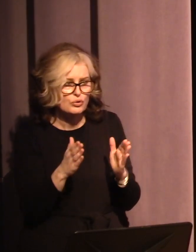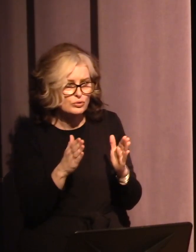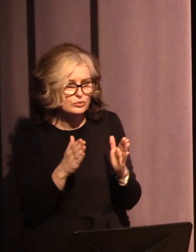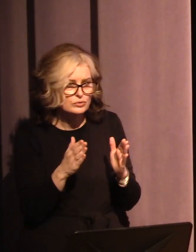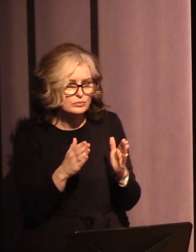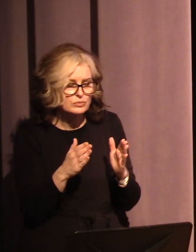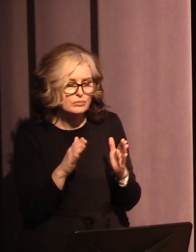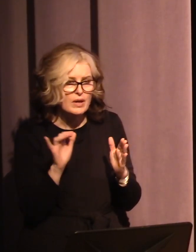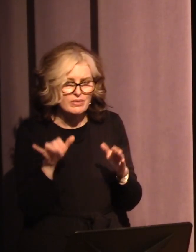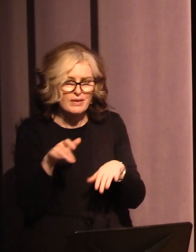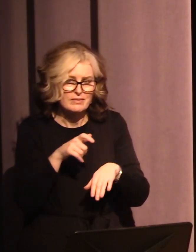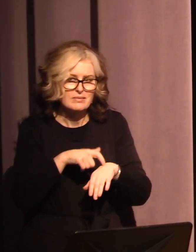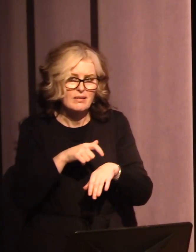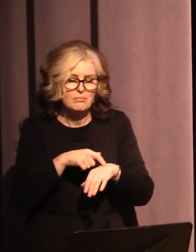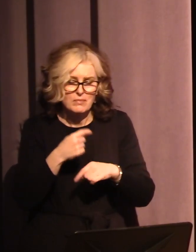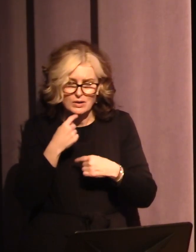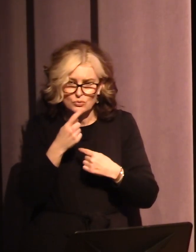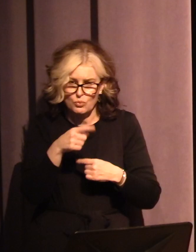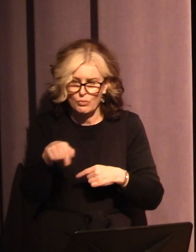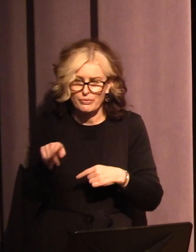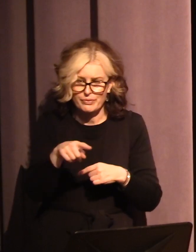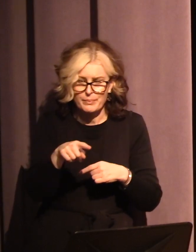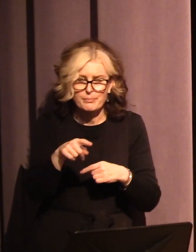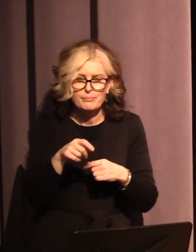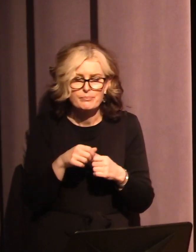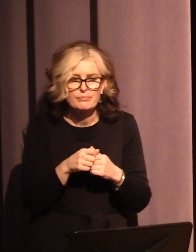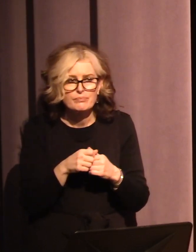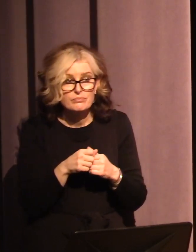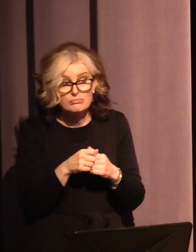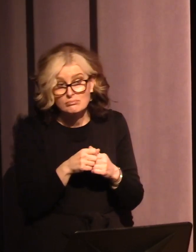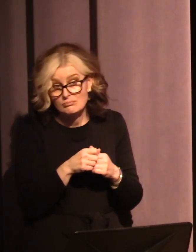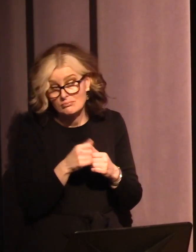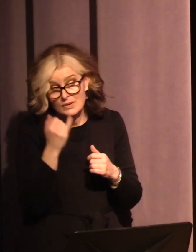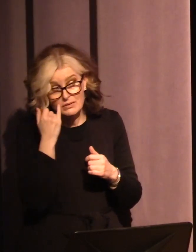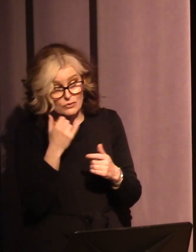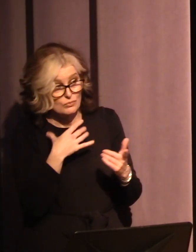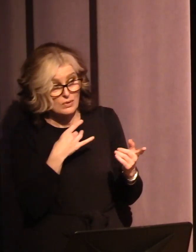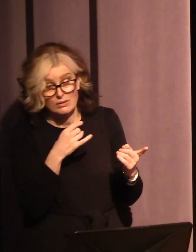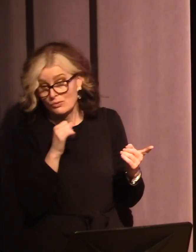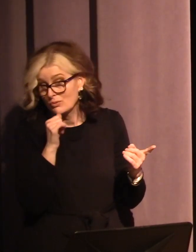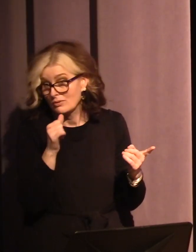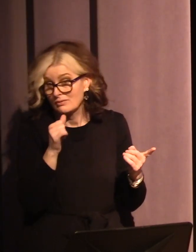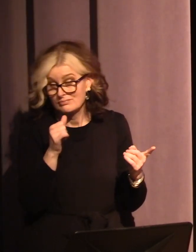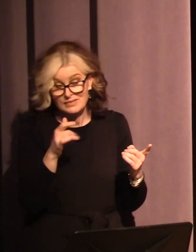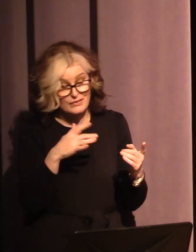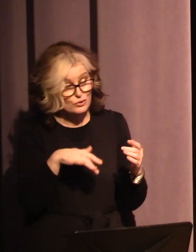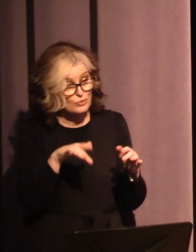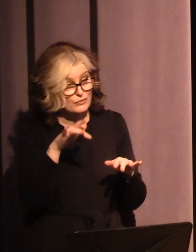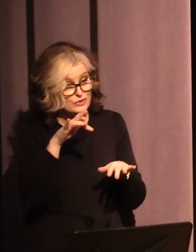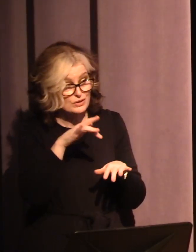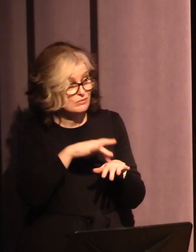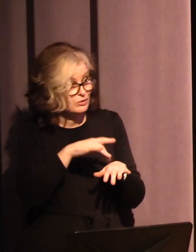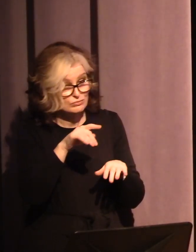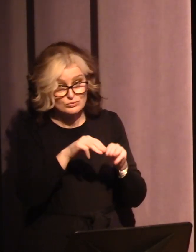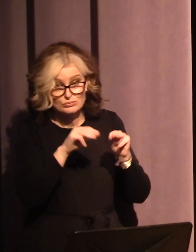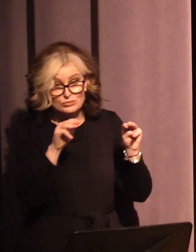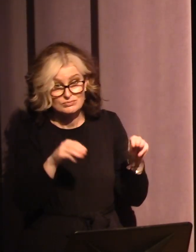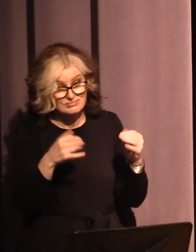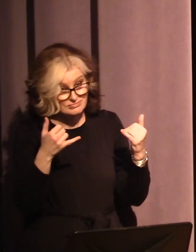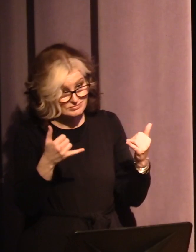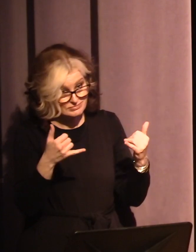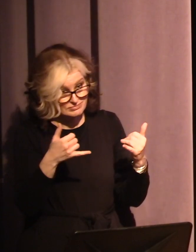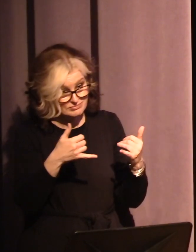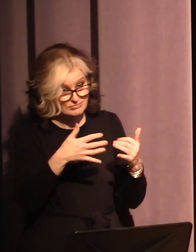I said that evening is, like it or not, whether you have ever set foot in this museum, you are